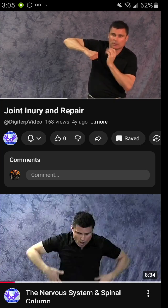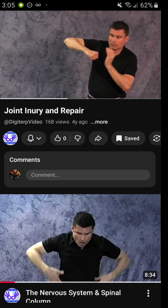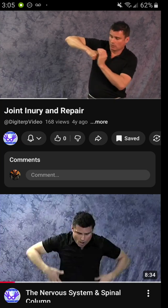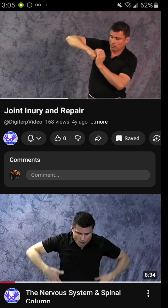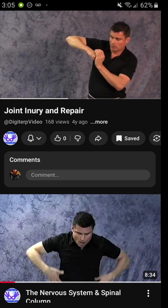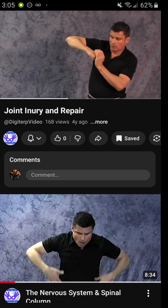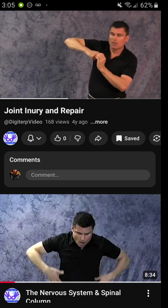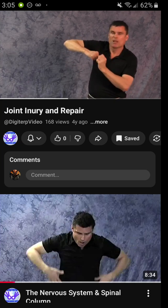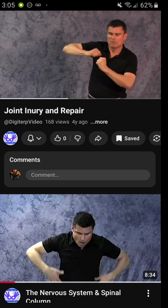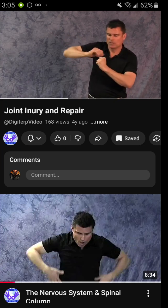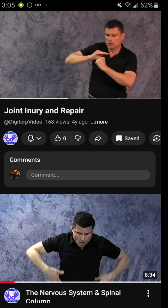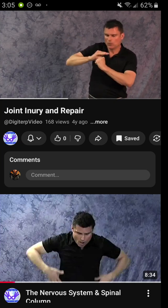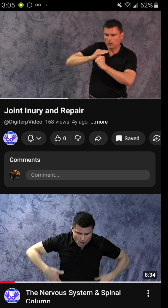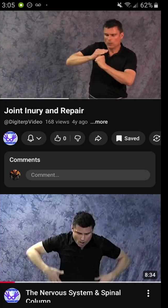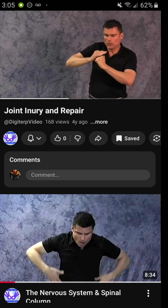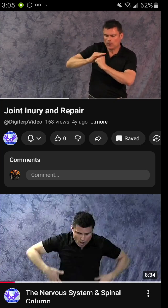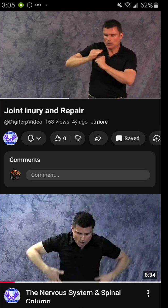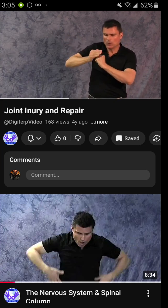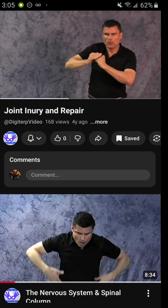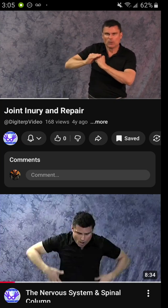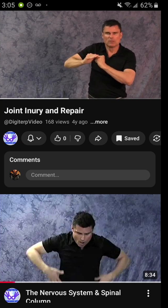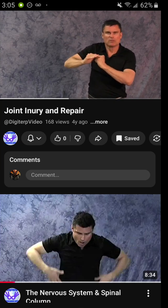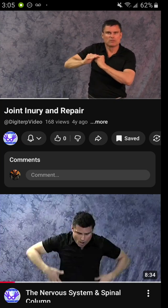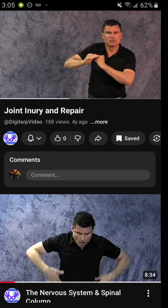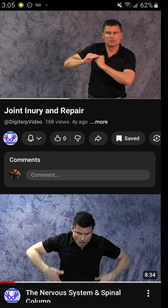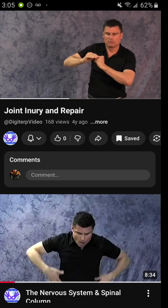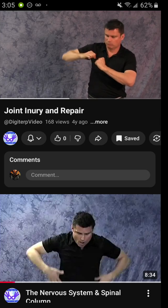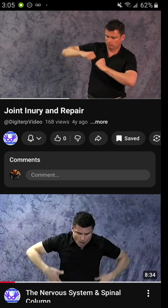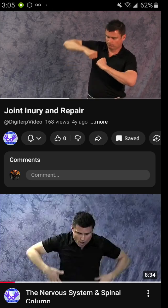how it maneuvers,